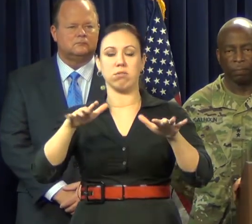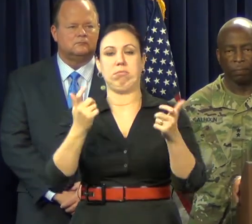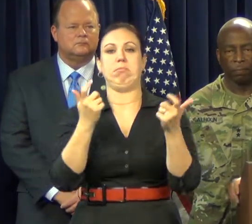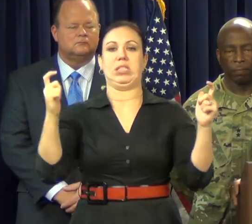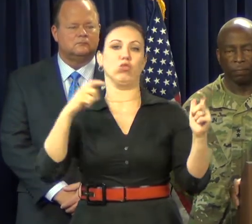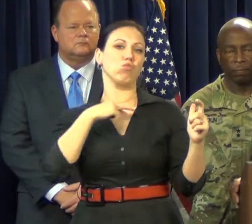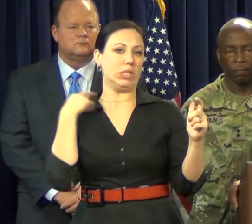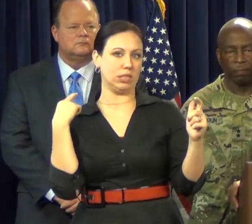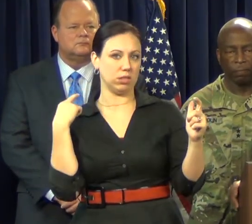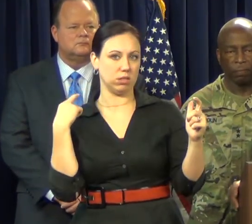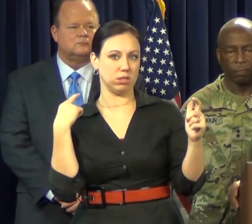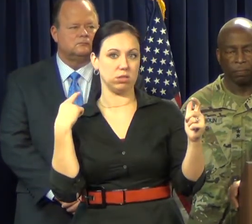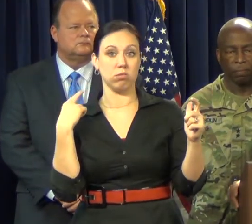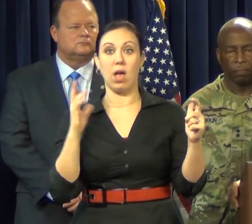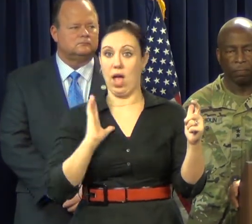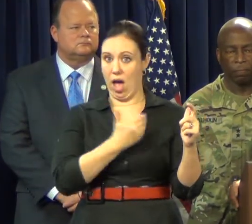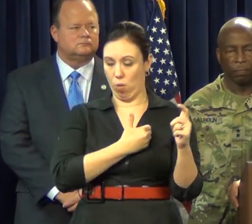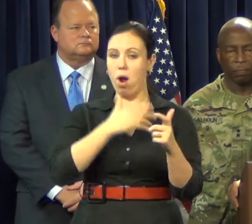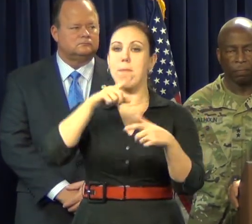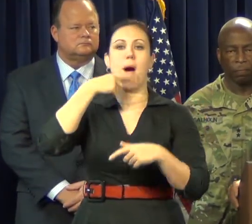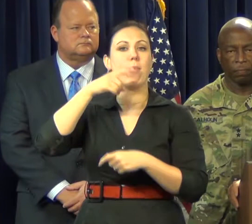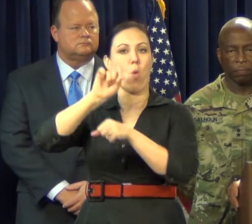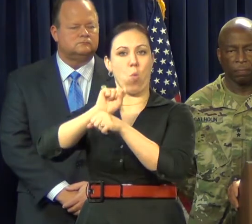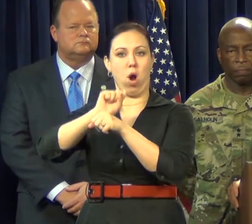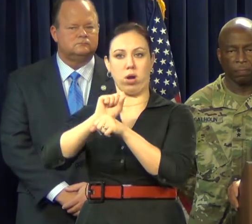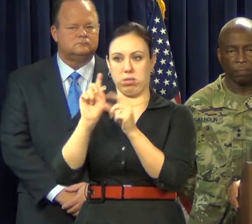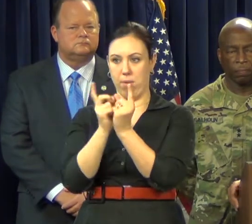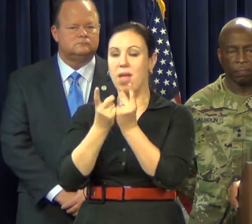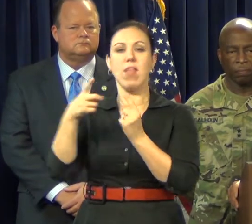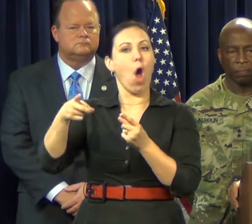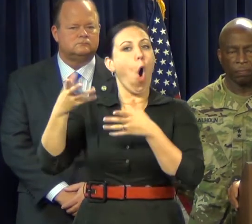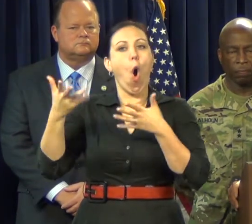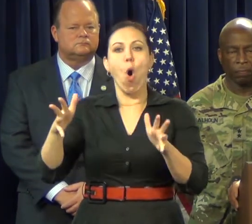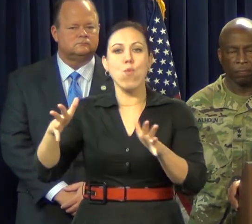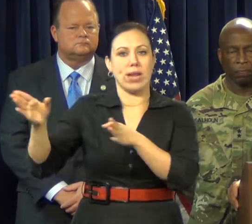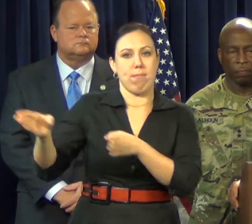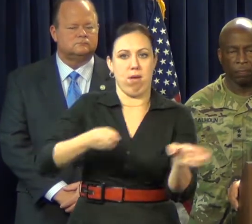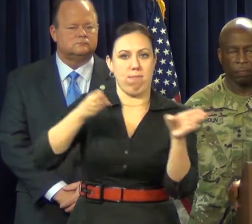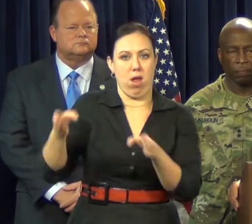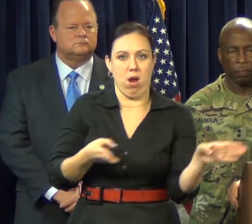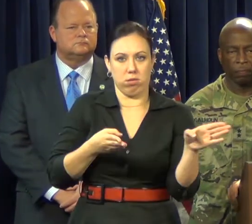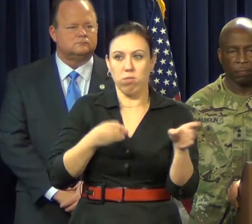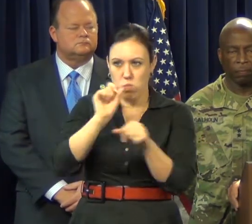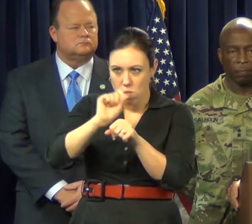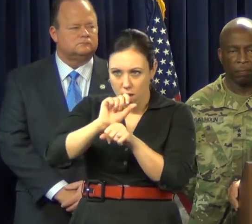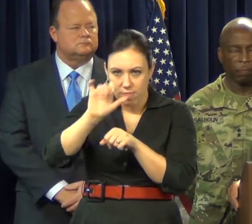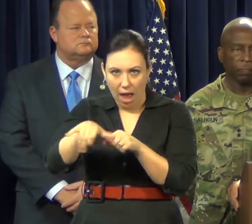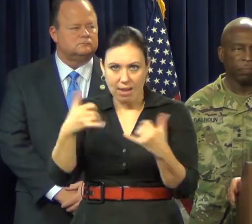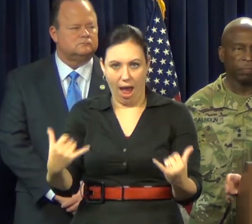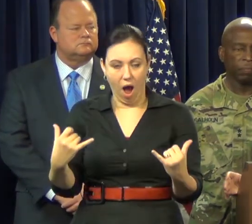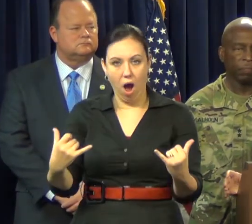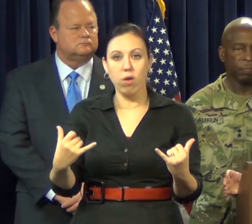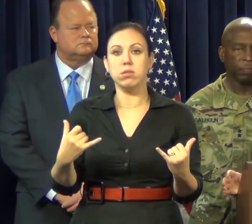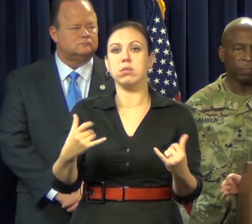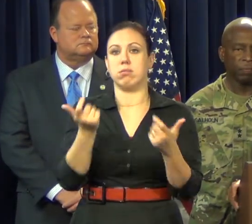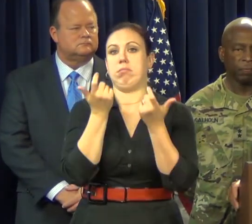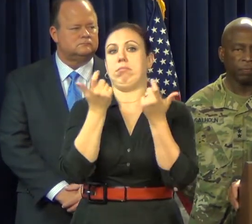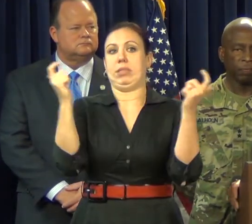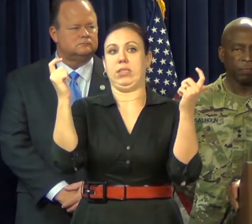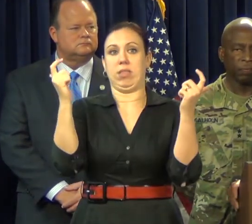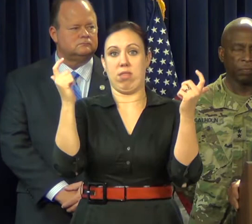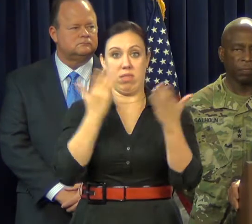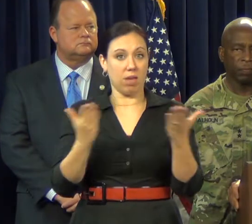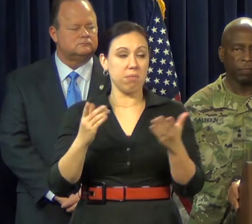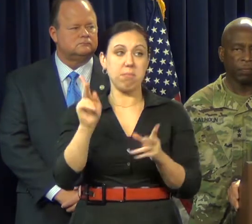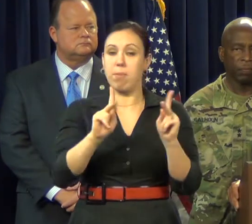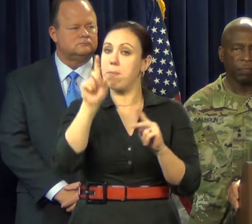risk. So our Public Works Department is already prepared for that and working on that as we speak. And the biggest thing is just for people